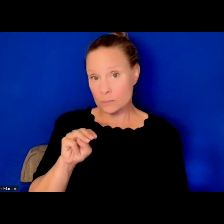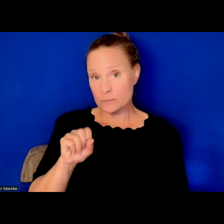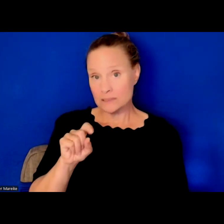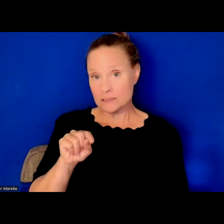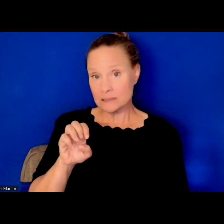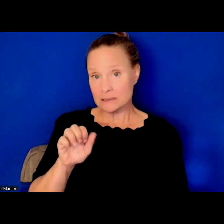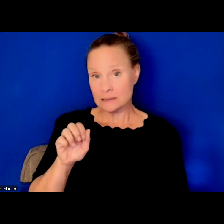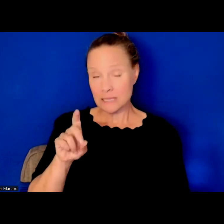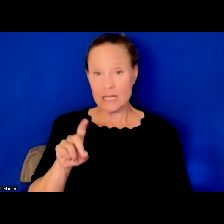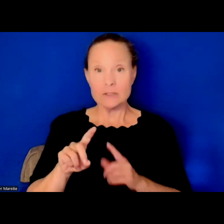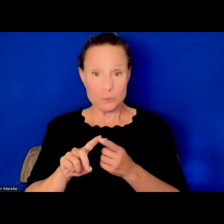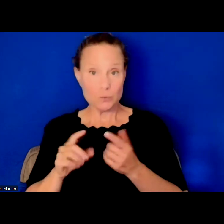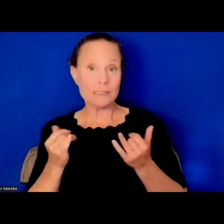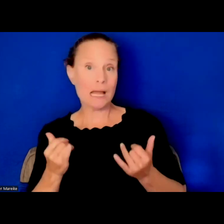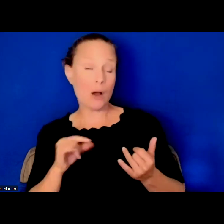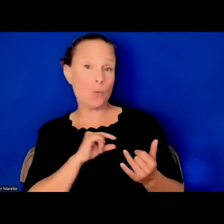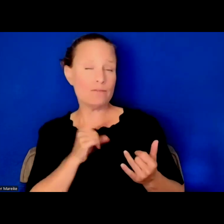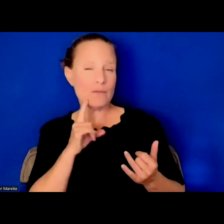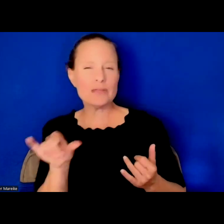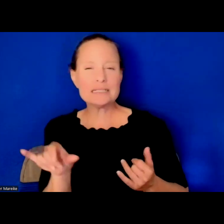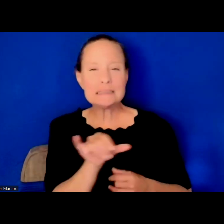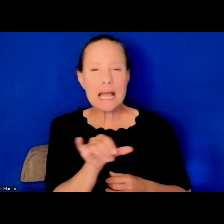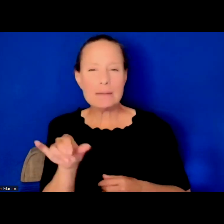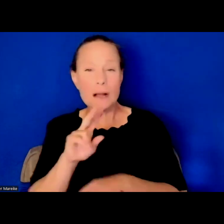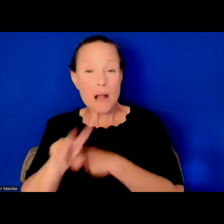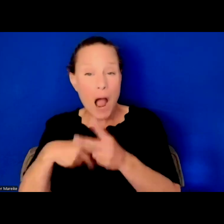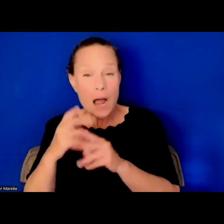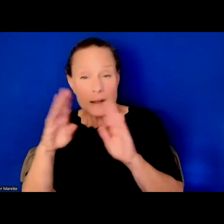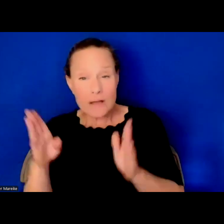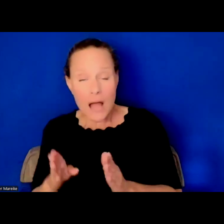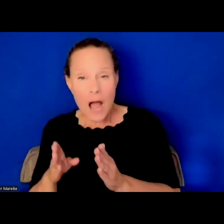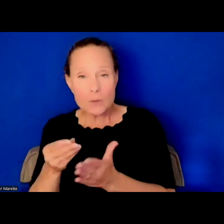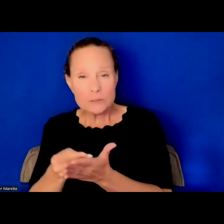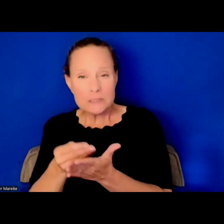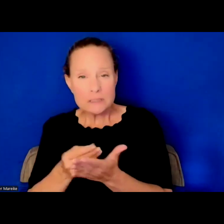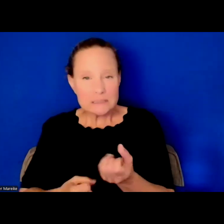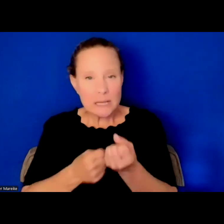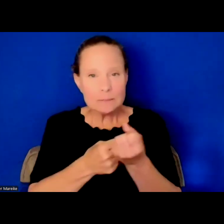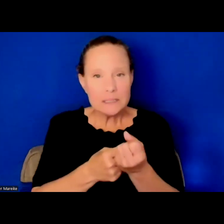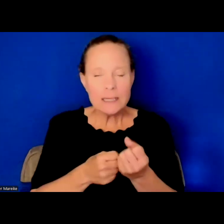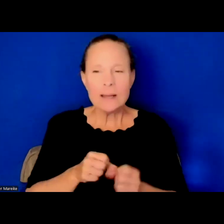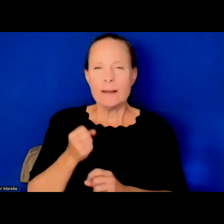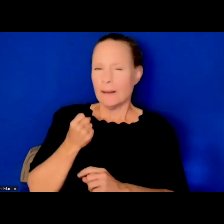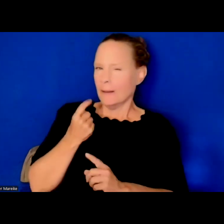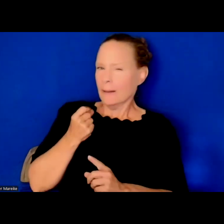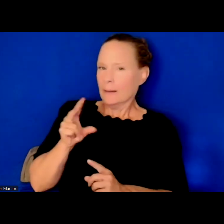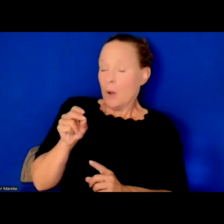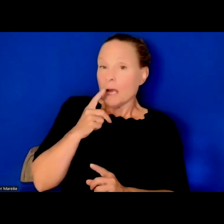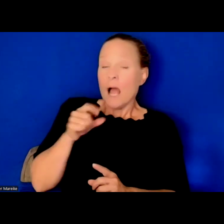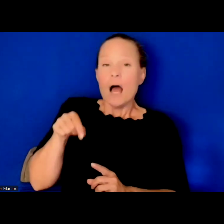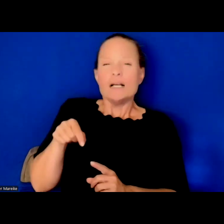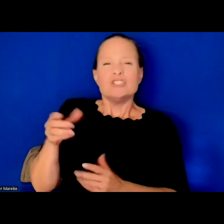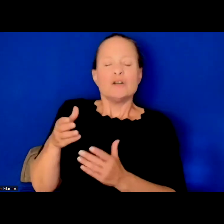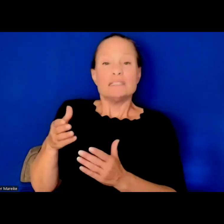same kind of housing subsidy? So these services are temporary. So it does